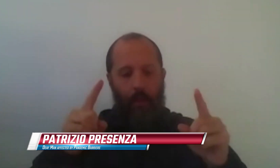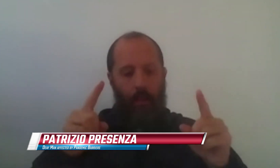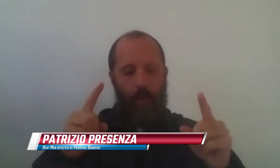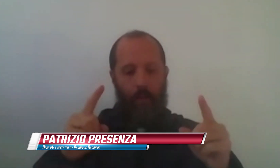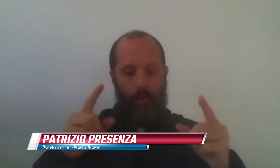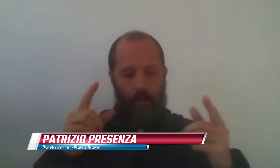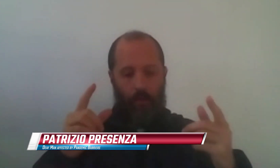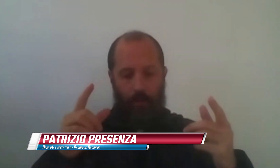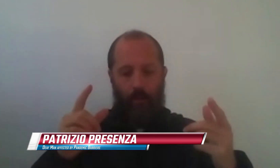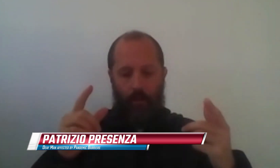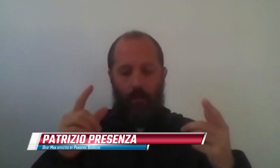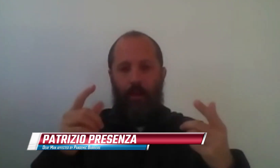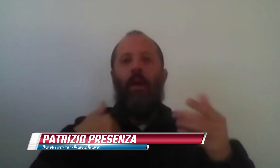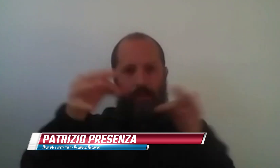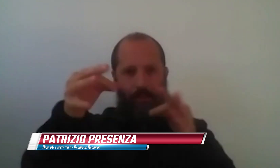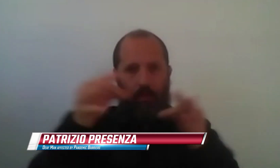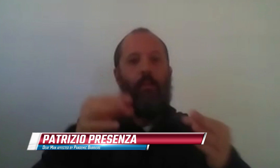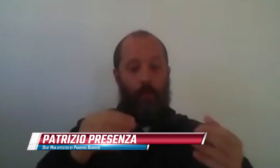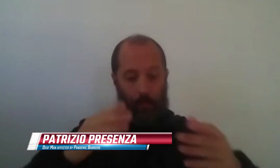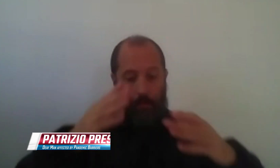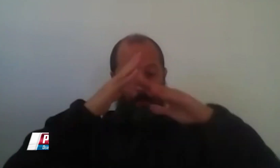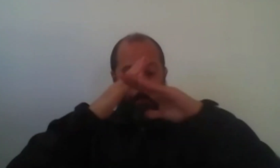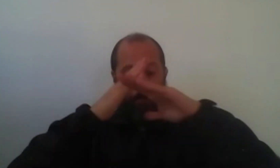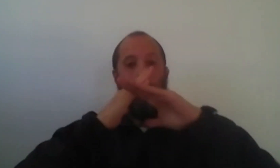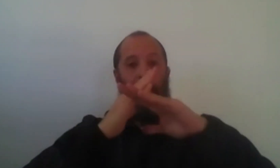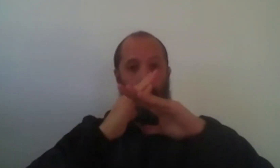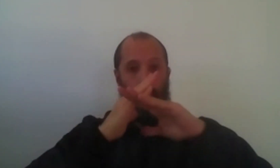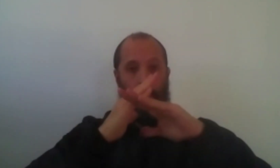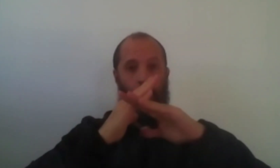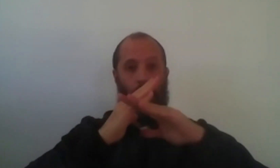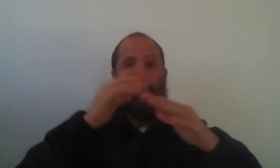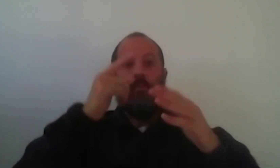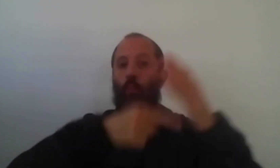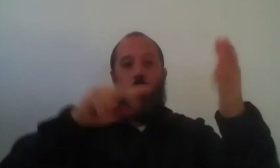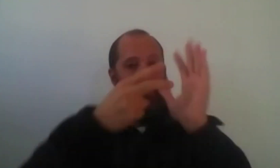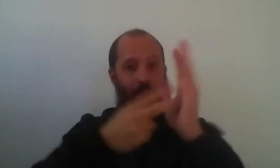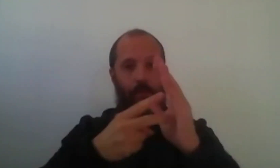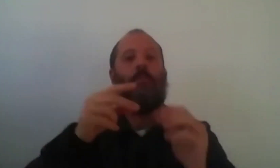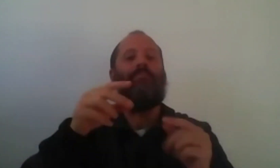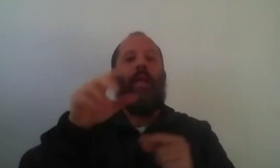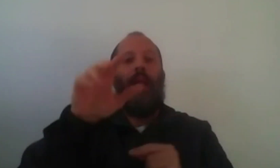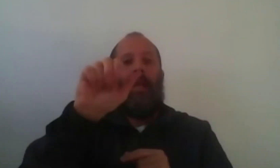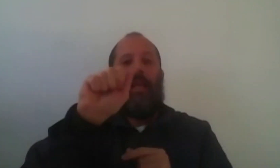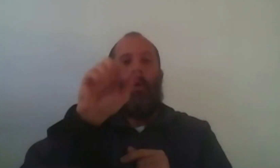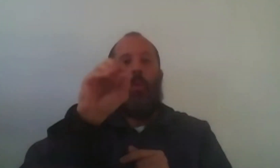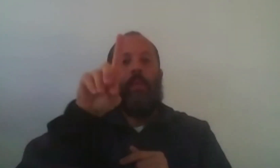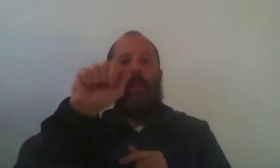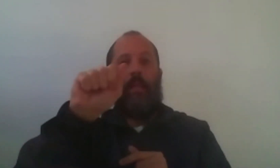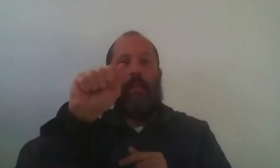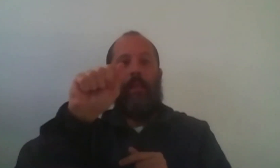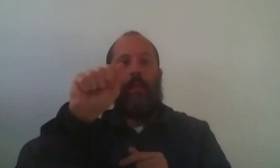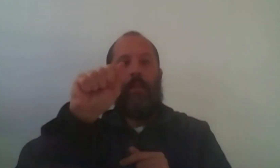distancing. I mean, these policies interfere and disregard